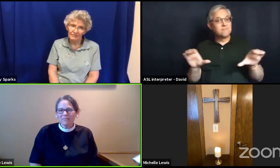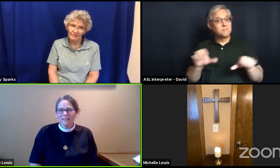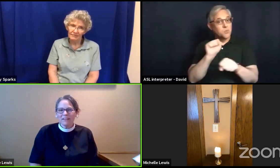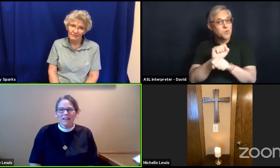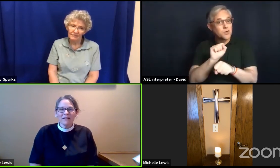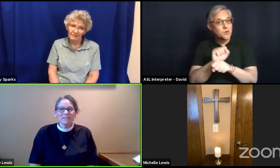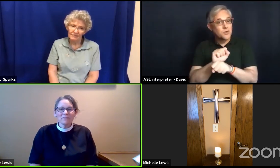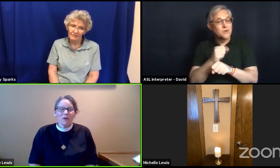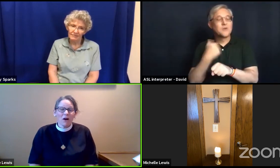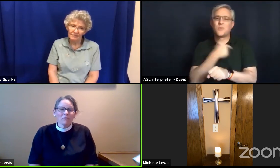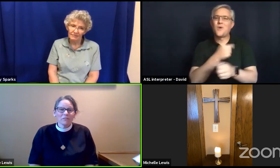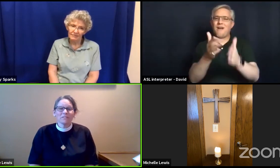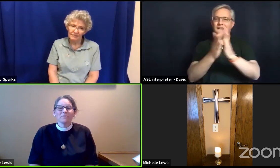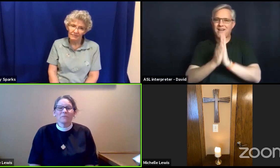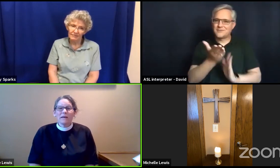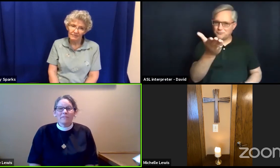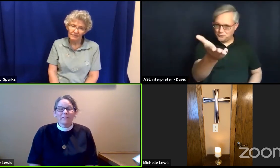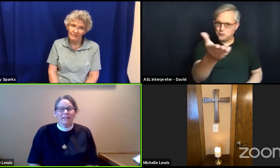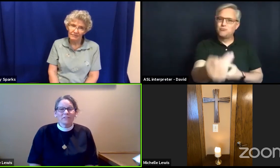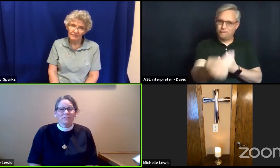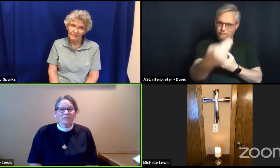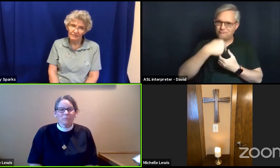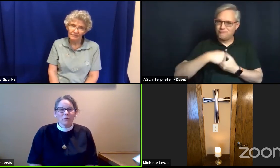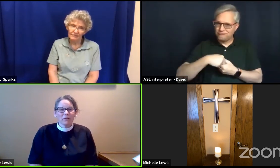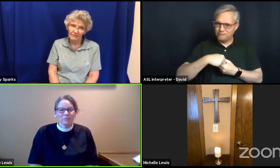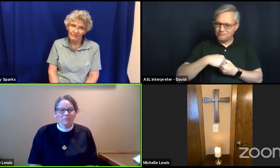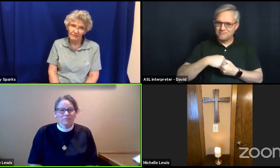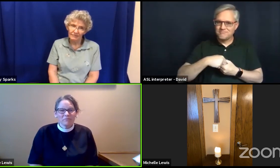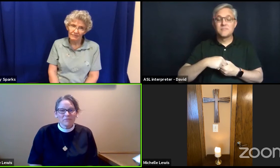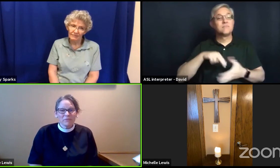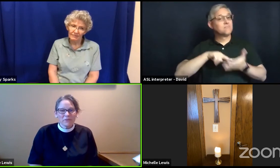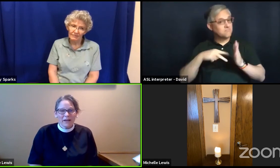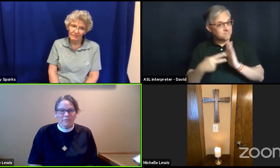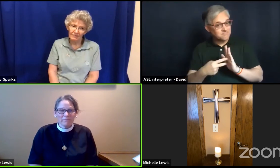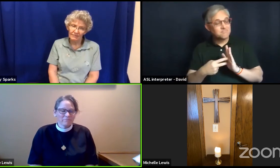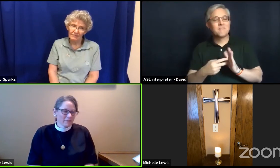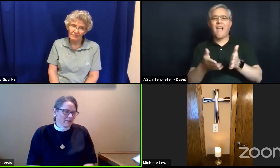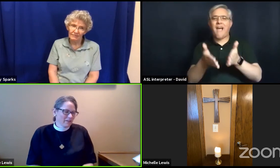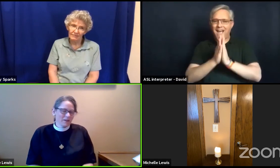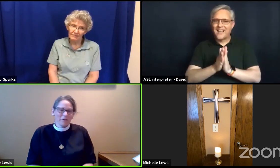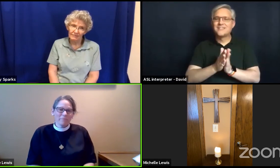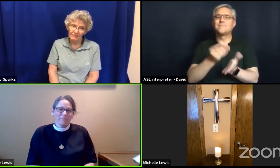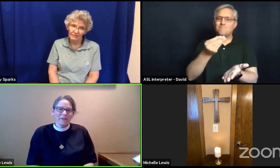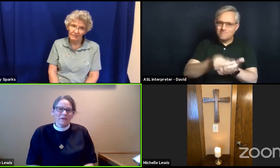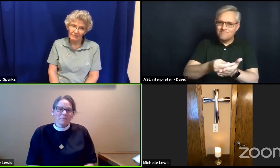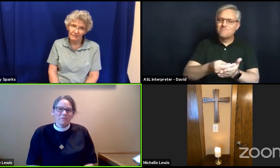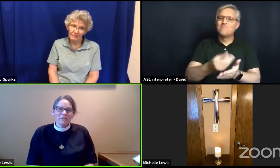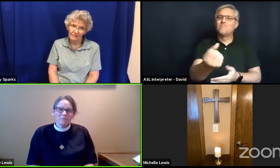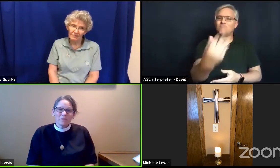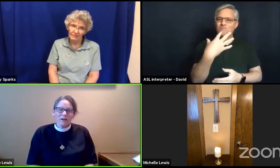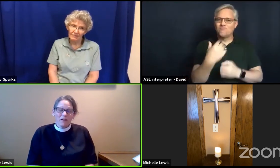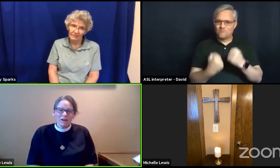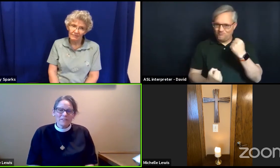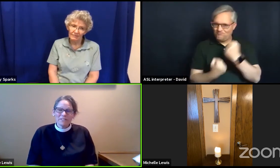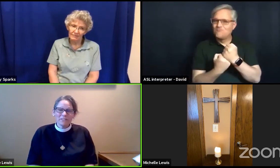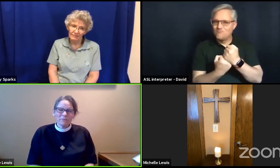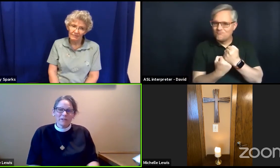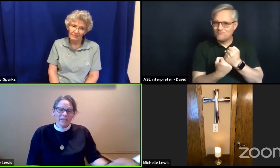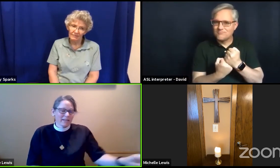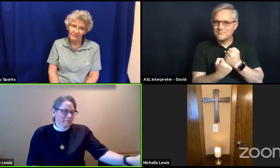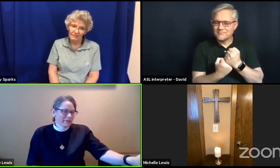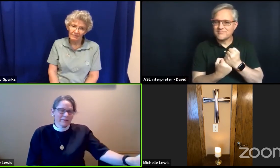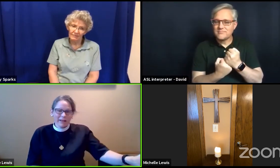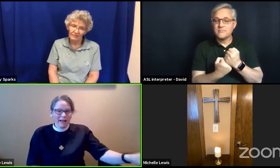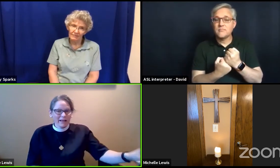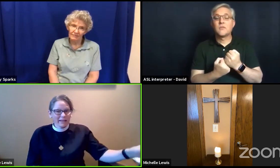and to offer some financial support for that. Because we are still